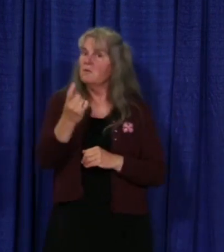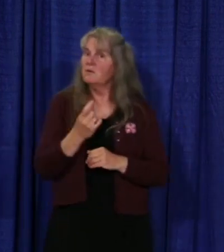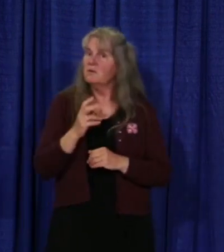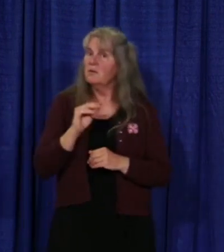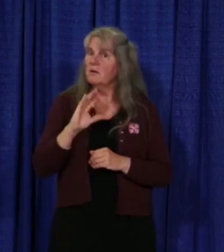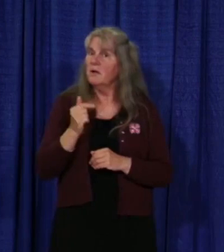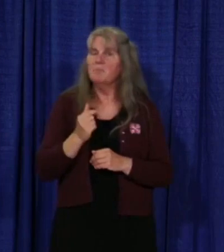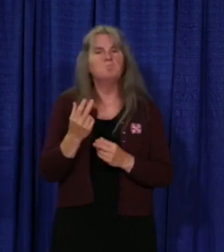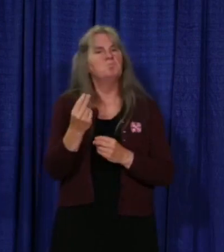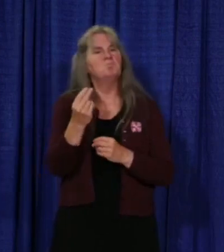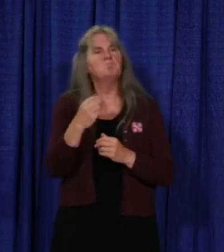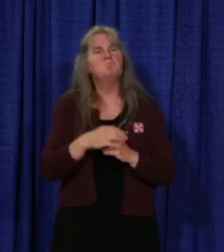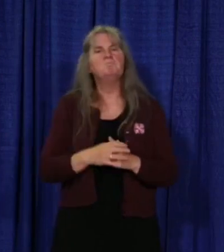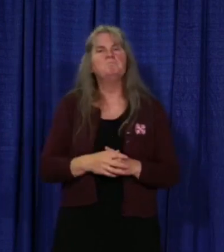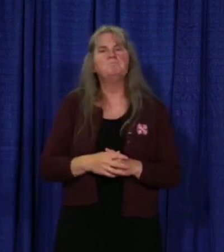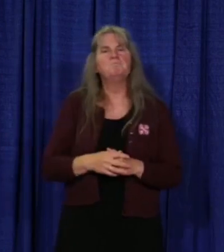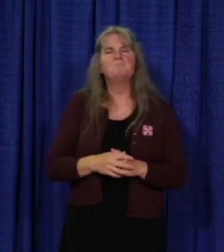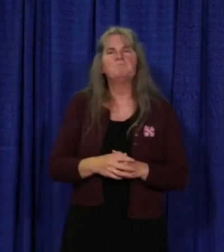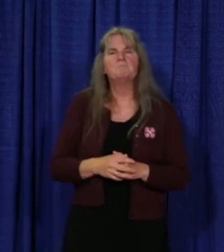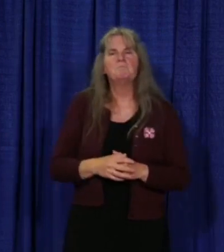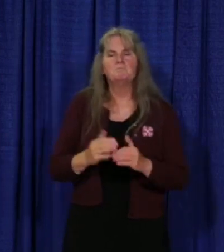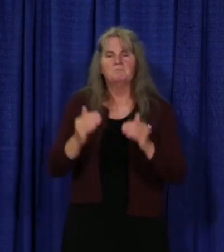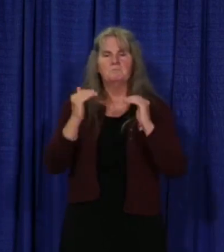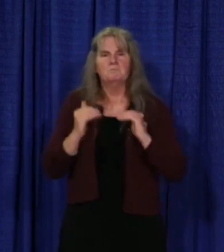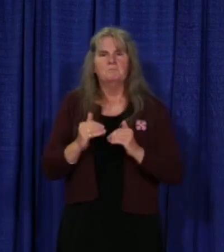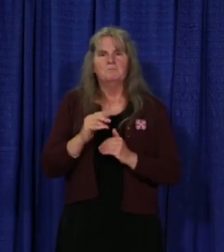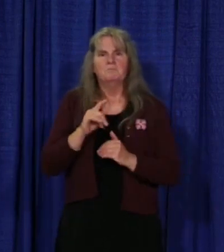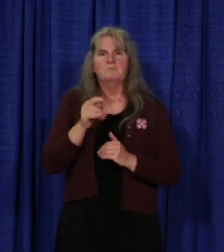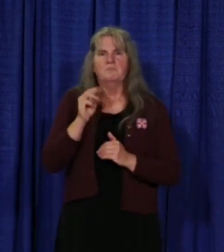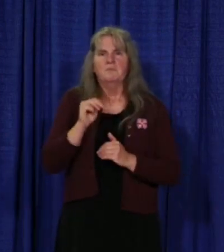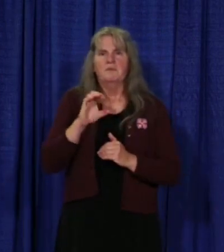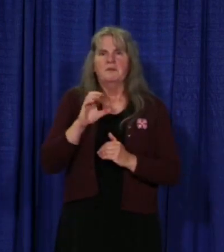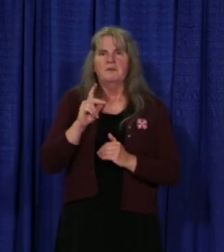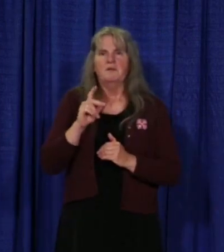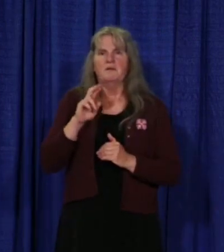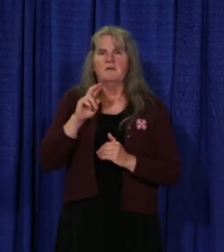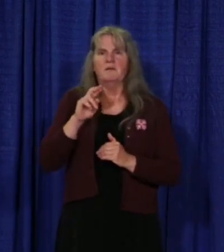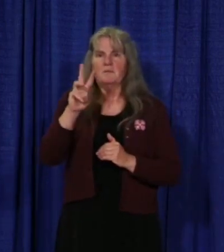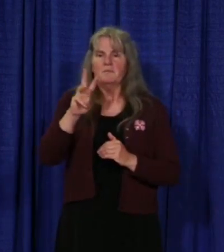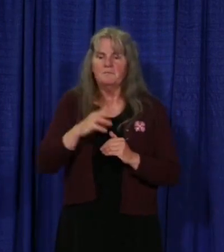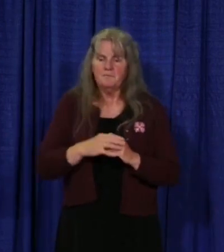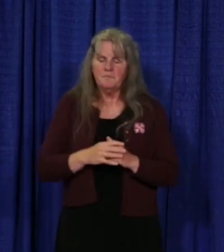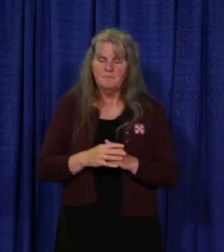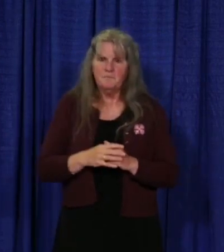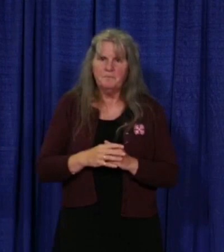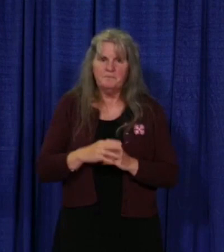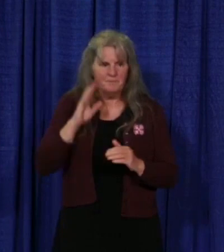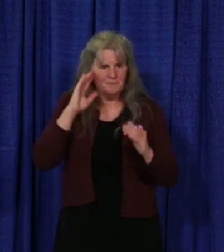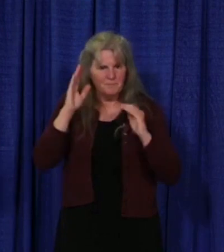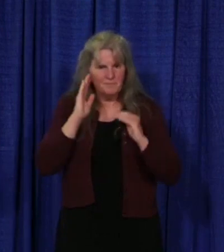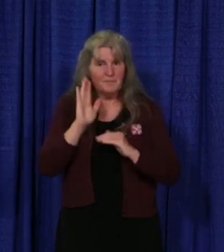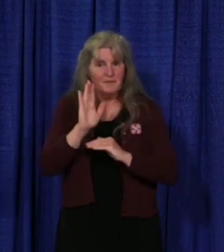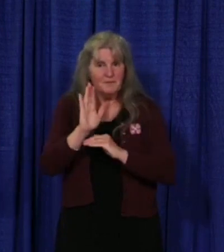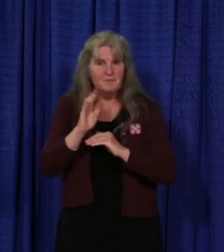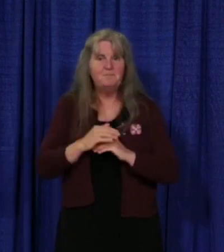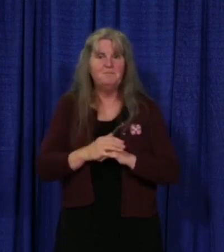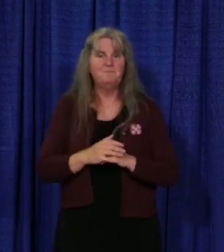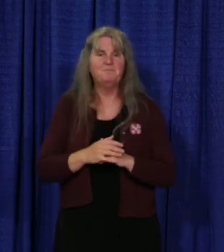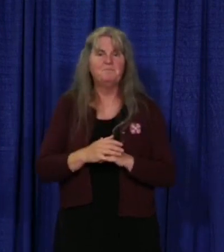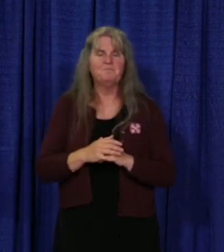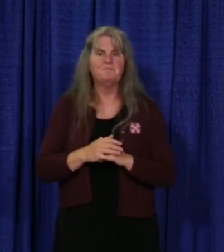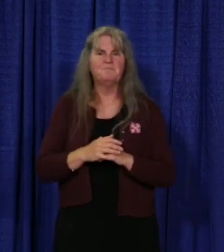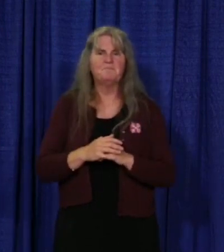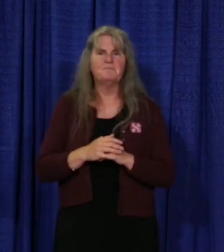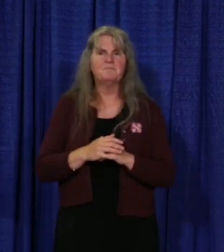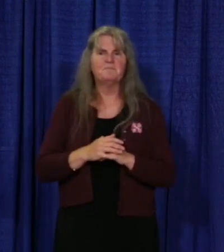Doug? No, thank you. Thank you. We'll move now to Tim at CKRW. Hello, good afternoon. My